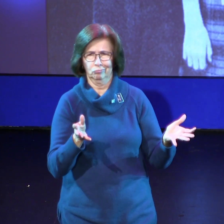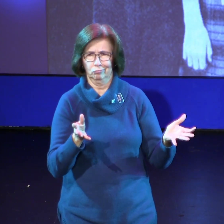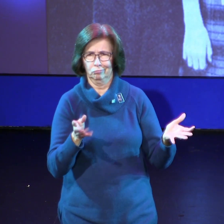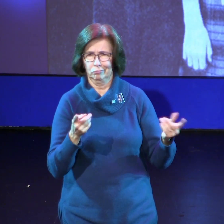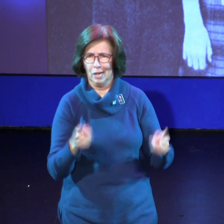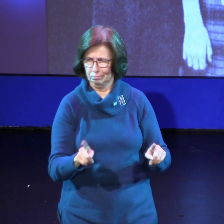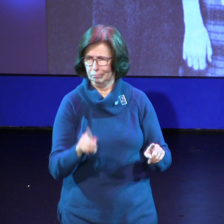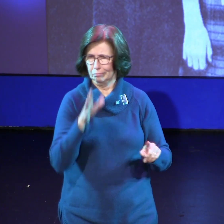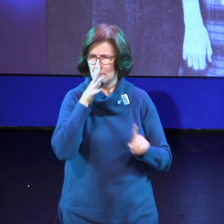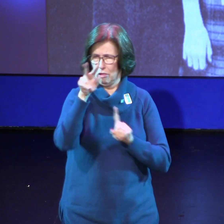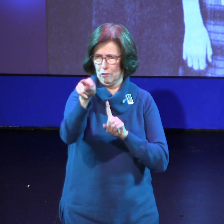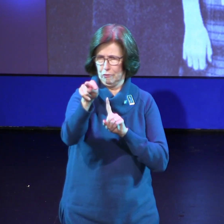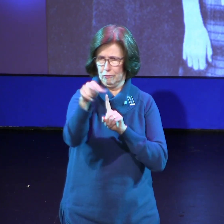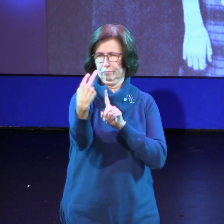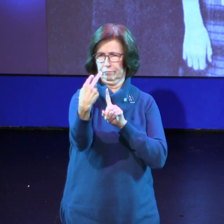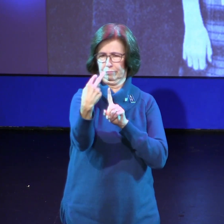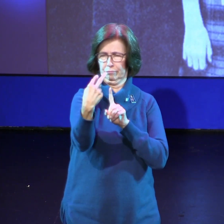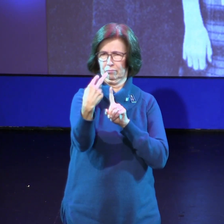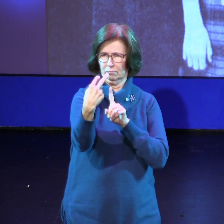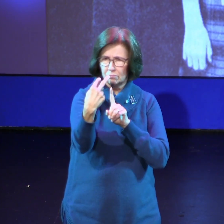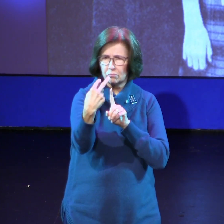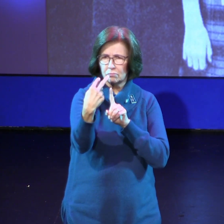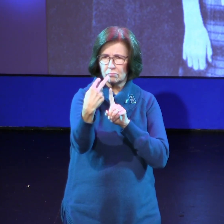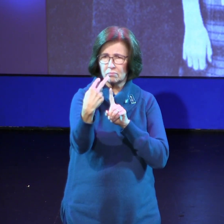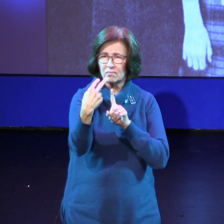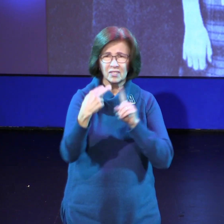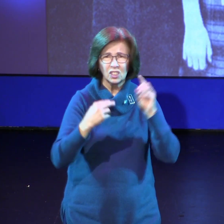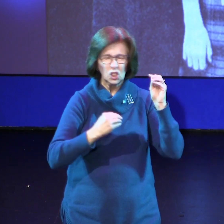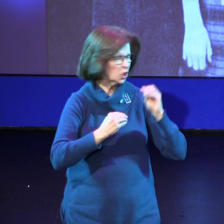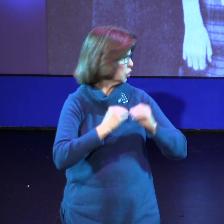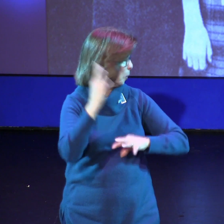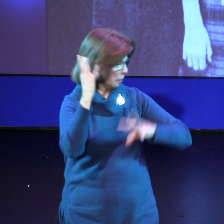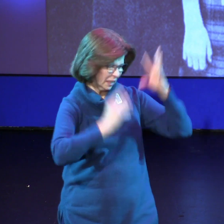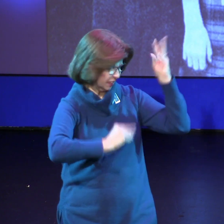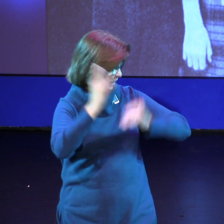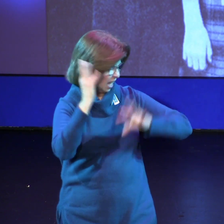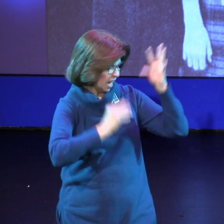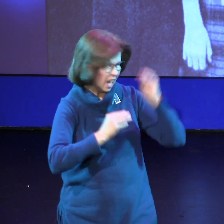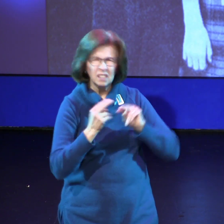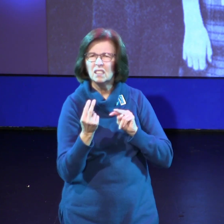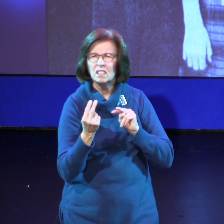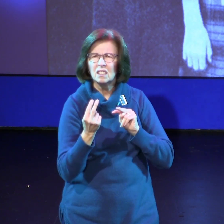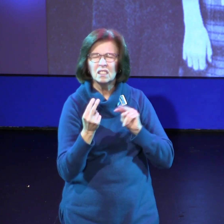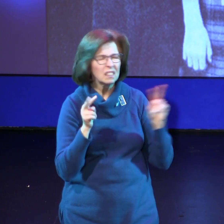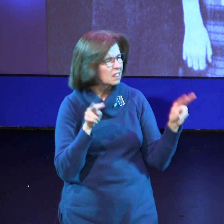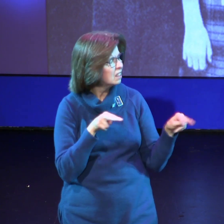away, signing in the back seat. My grandmother heard them, turned around, and said, "Girls, no